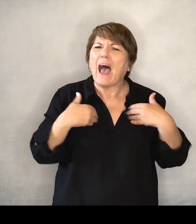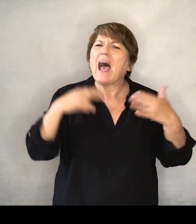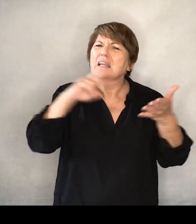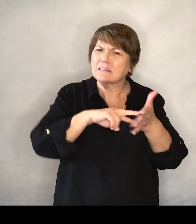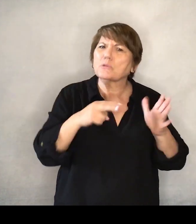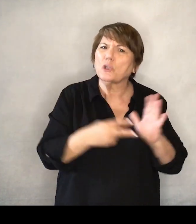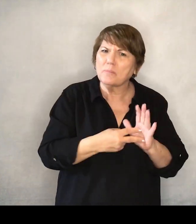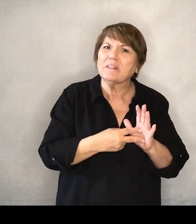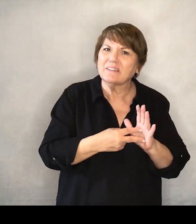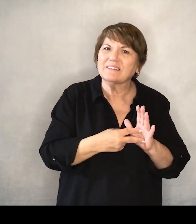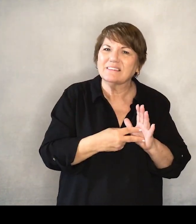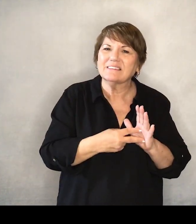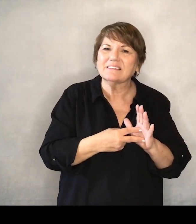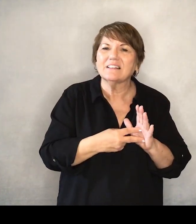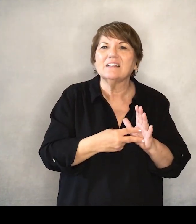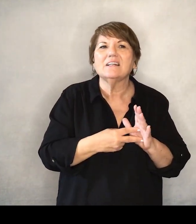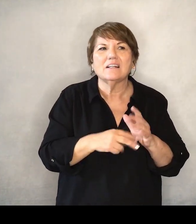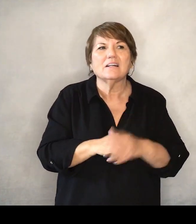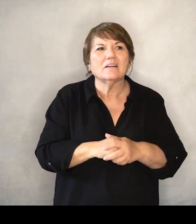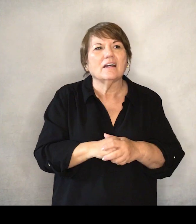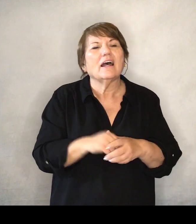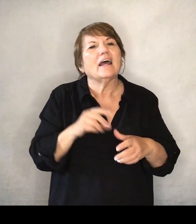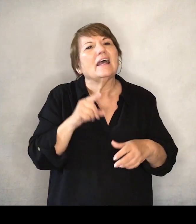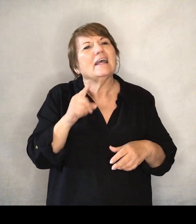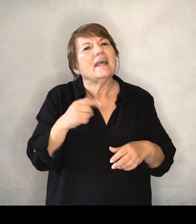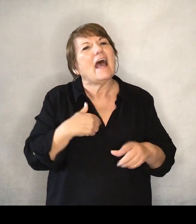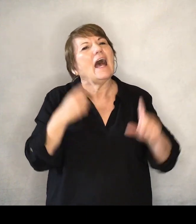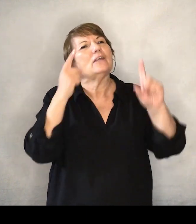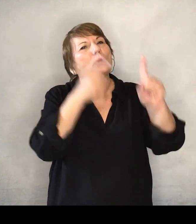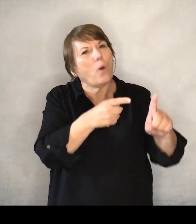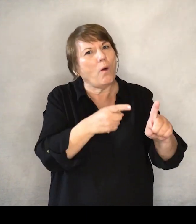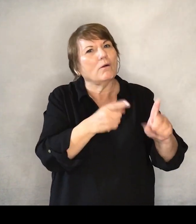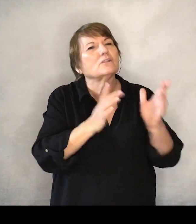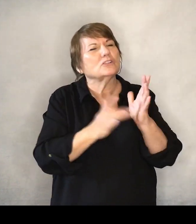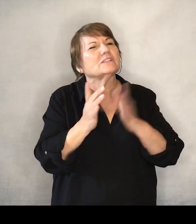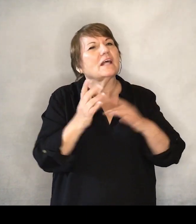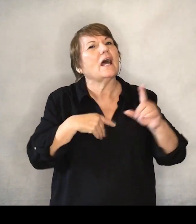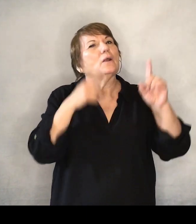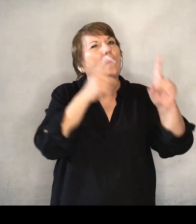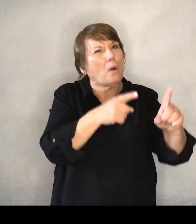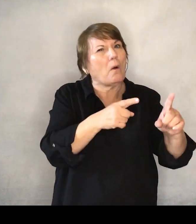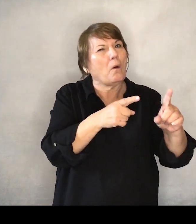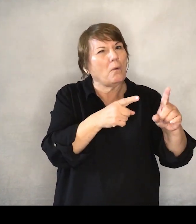Everything he did with an end goal in mind.